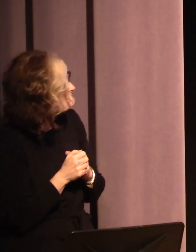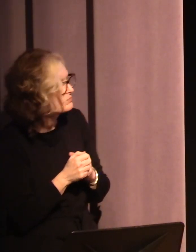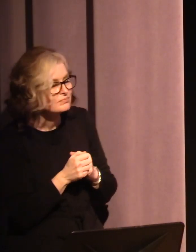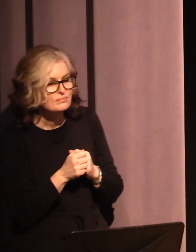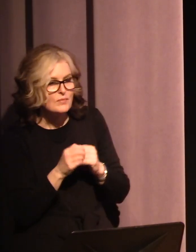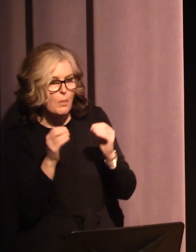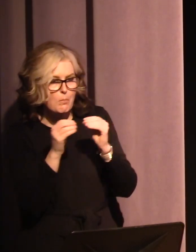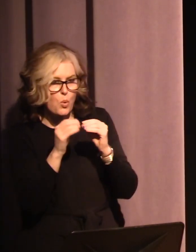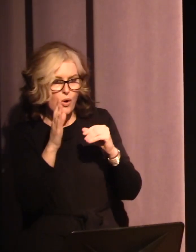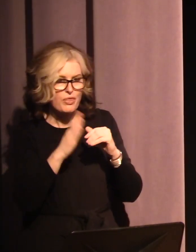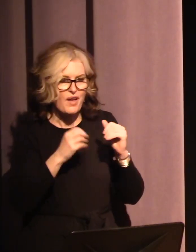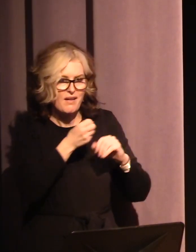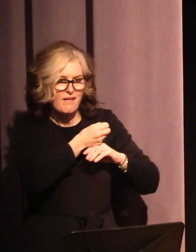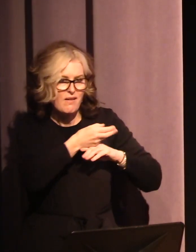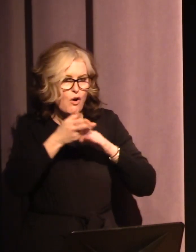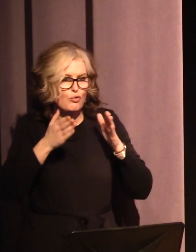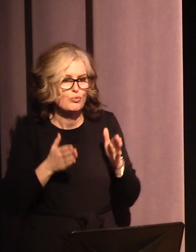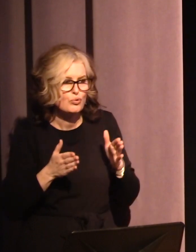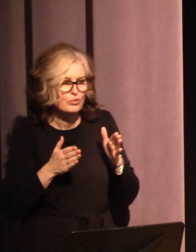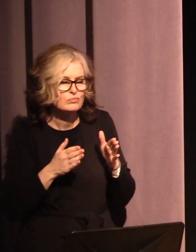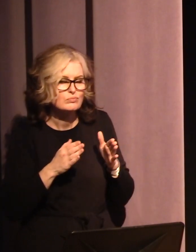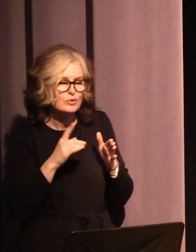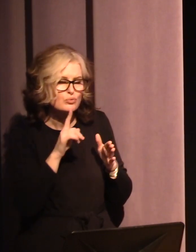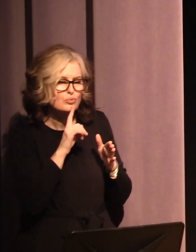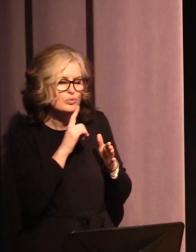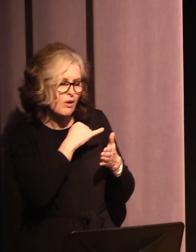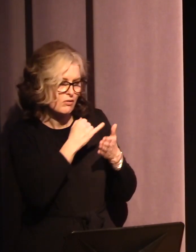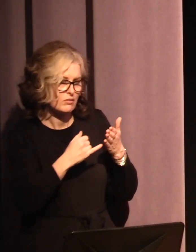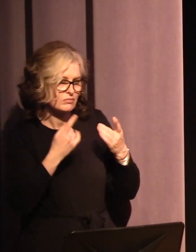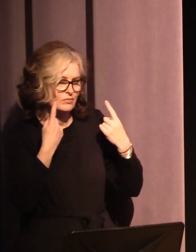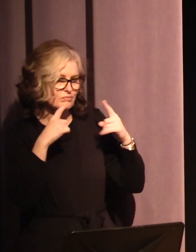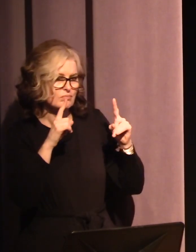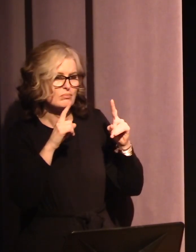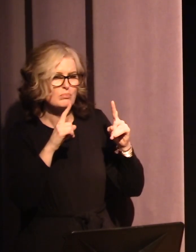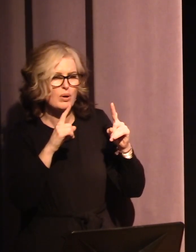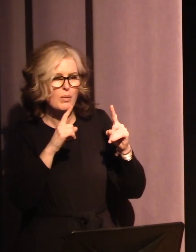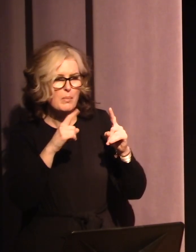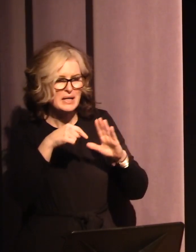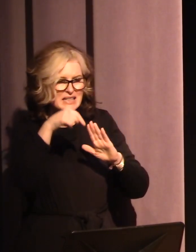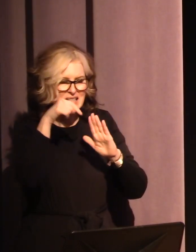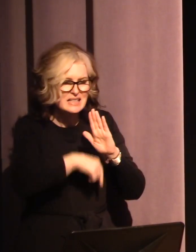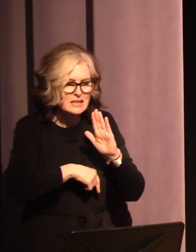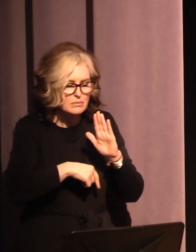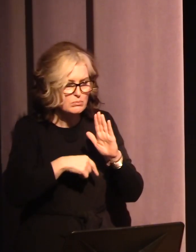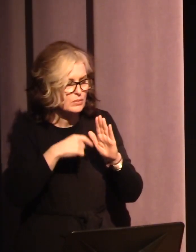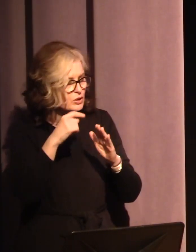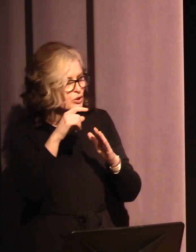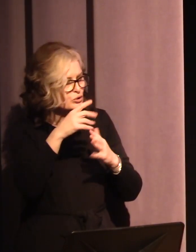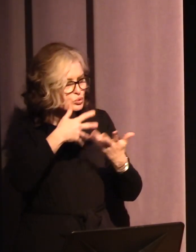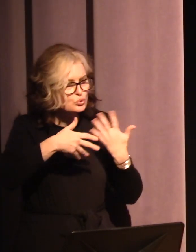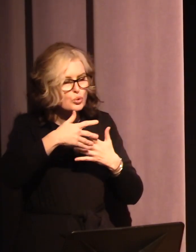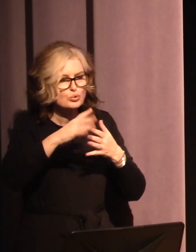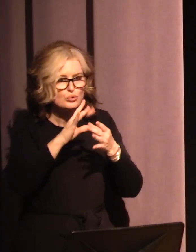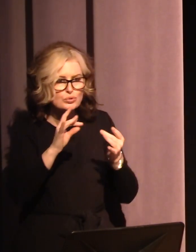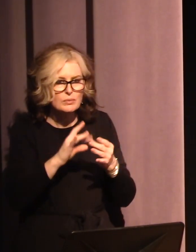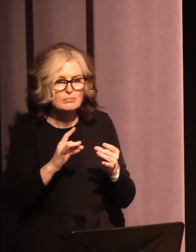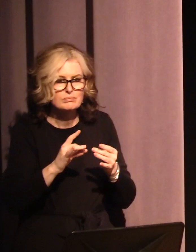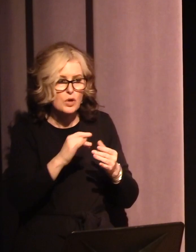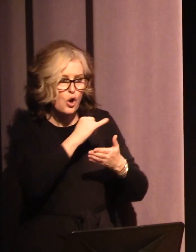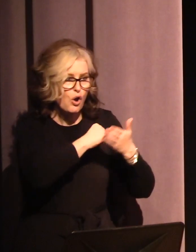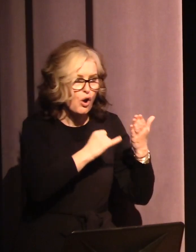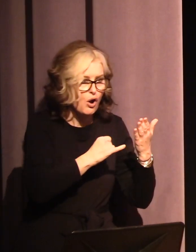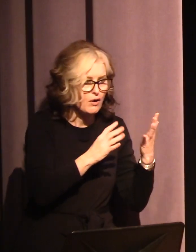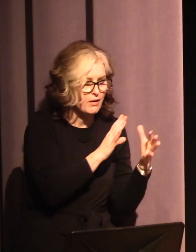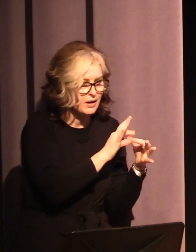More Than Conquerors is not only an artistic achievement, but a profound social statement that bridges art and activism